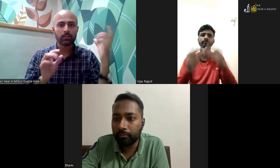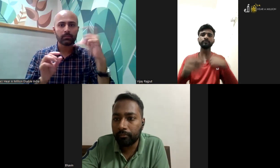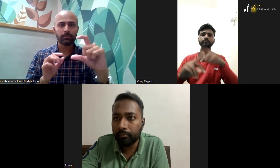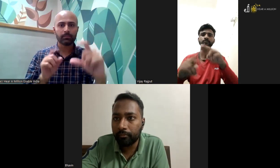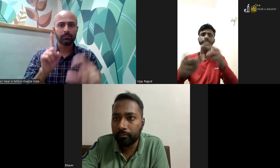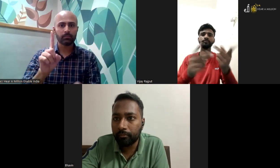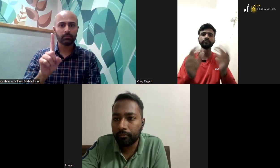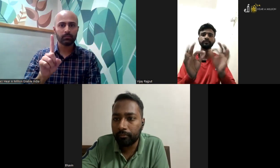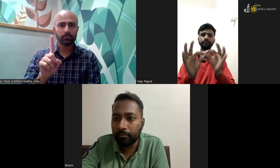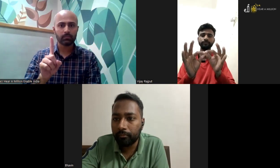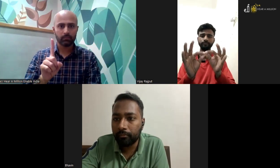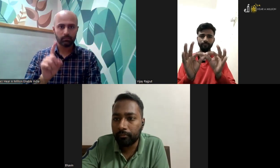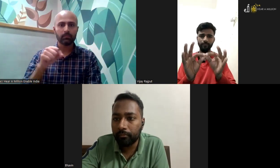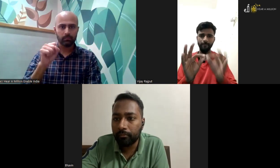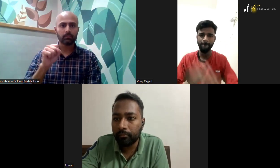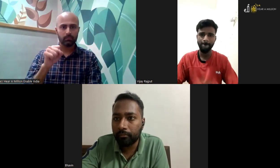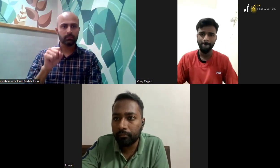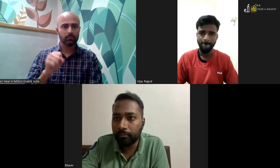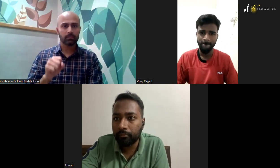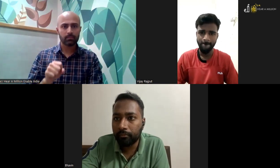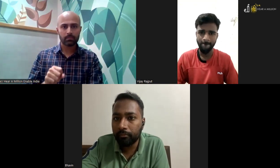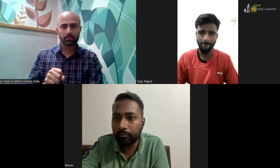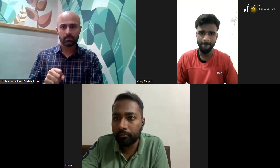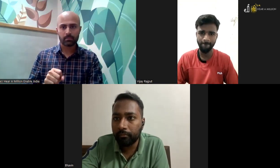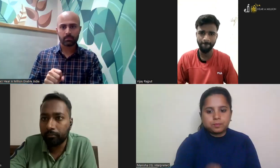Yes. The interpreter.